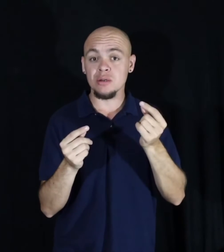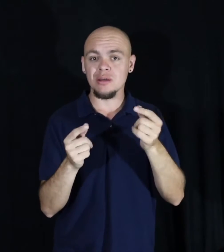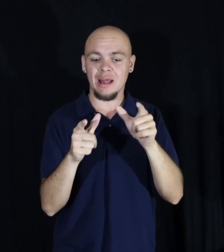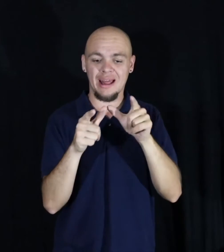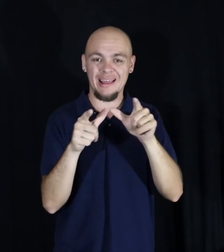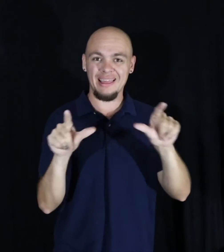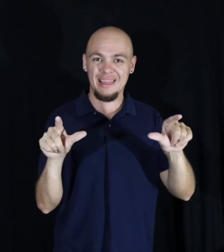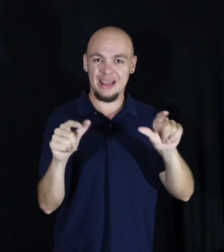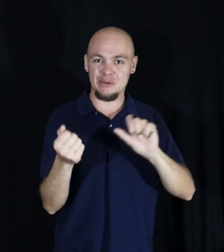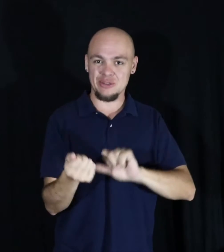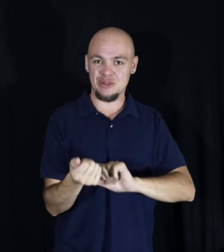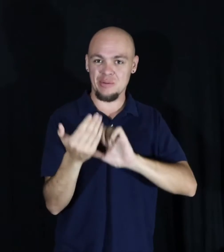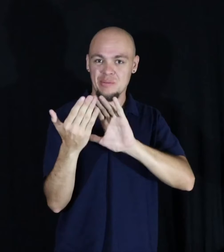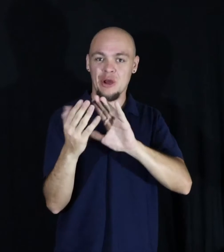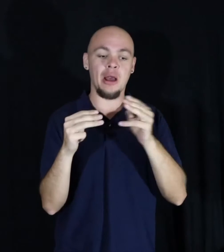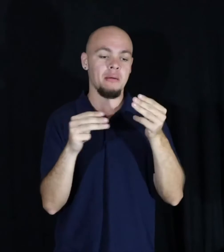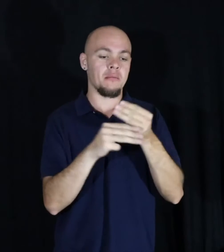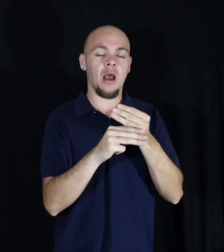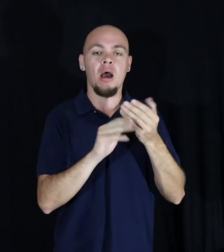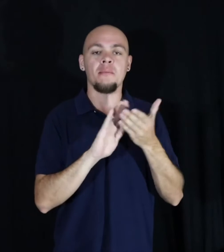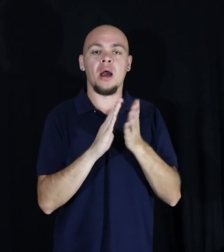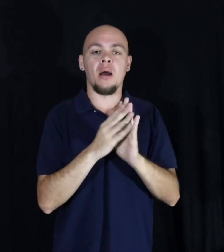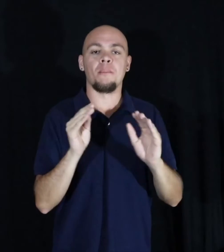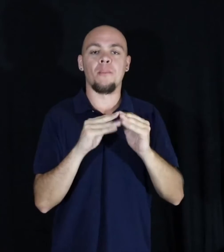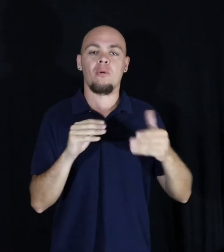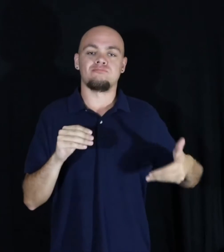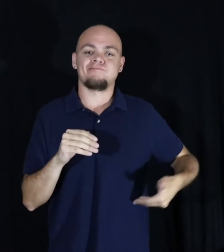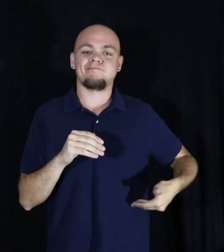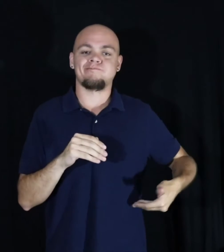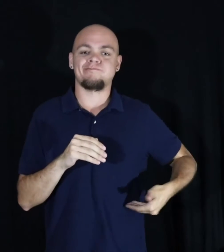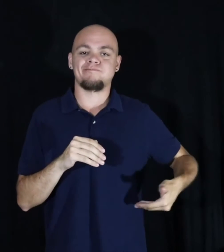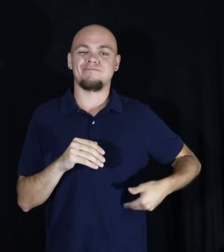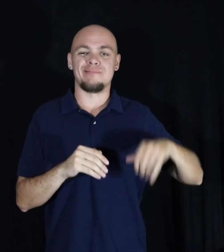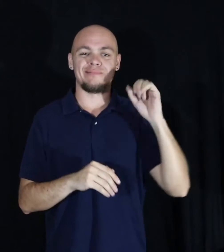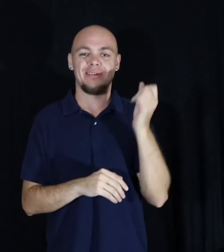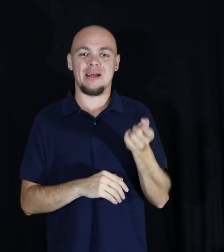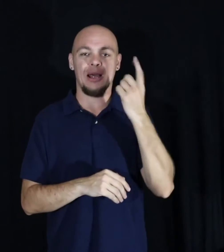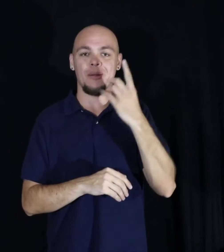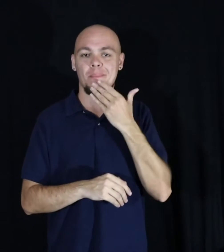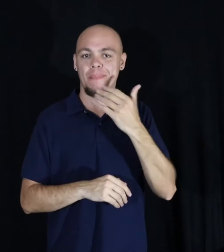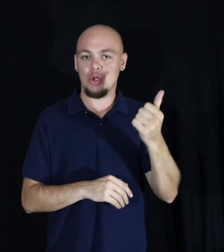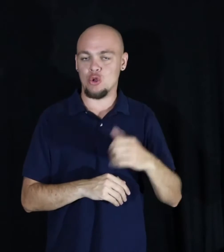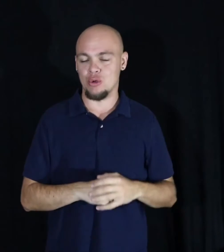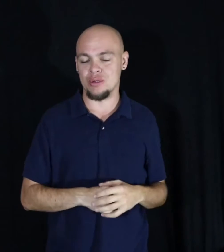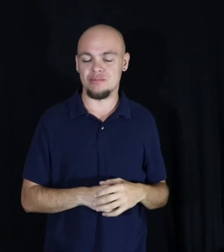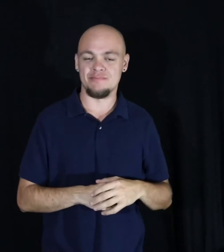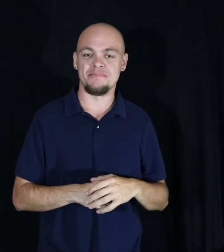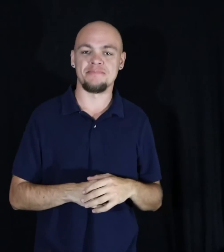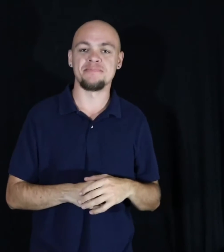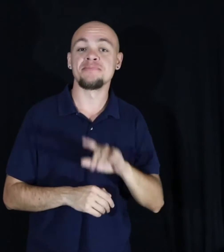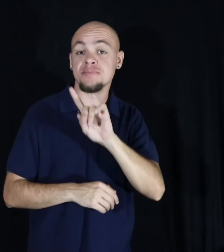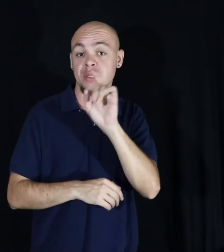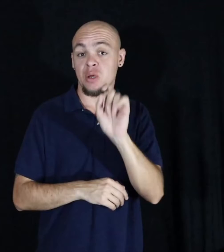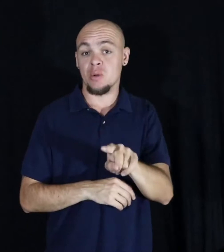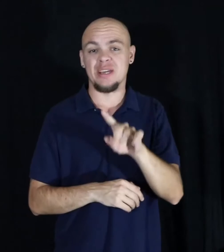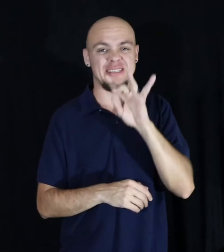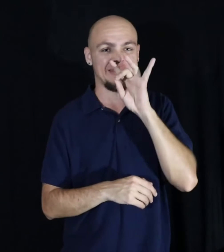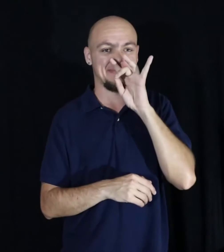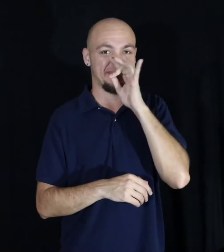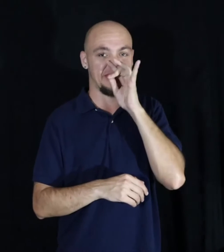language approach and math becomes intuitive and easy to understand. Then I asked her a question that kindergarteners